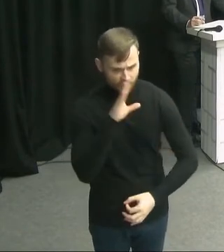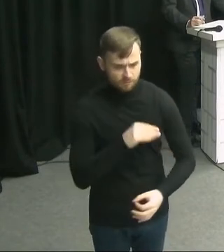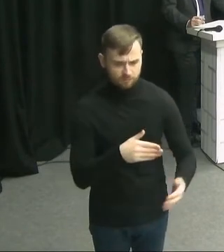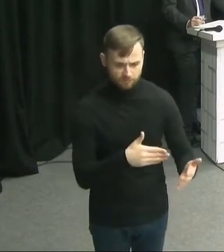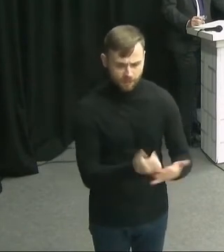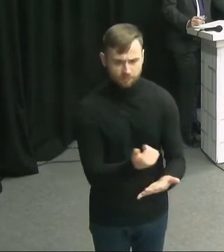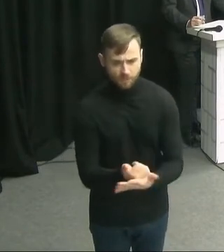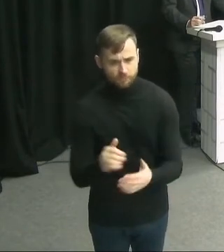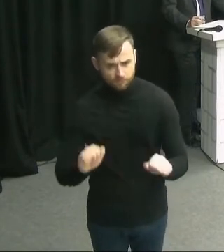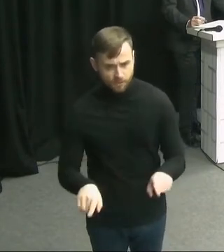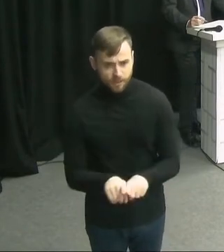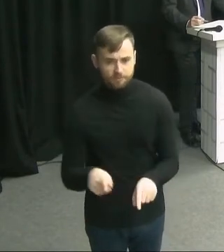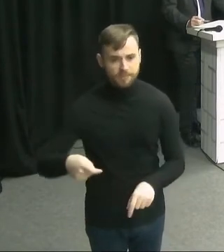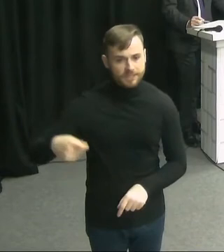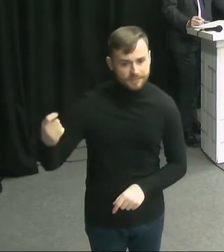what's mentioned here is actually